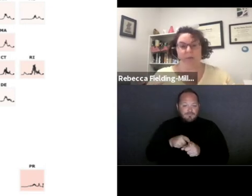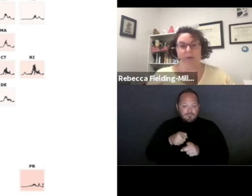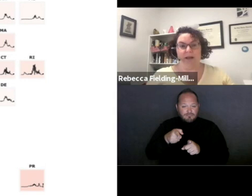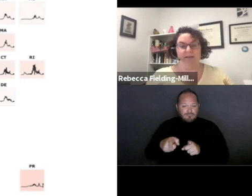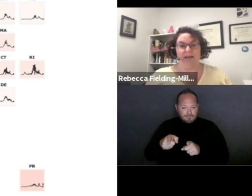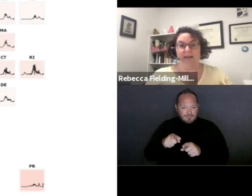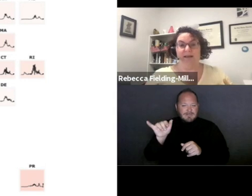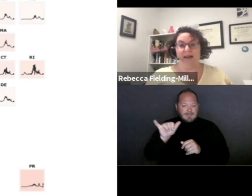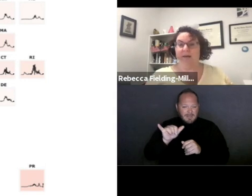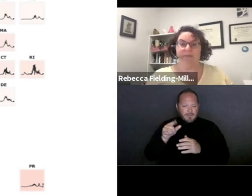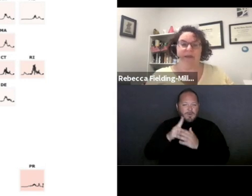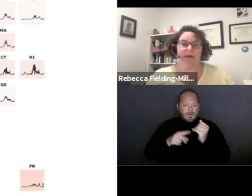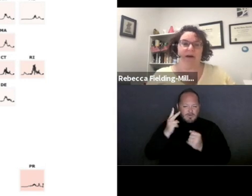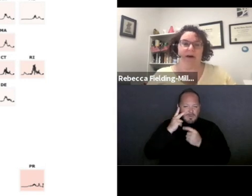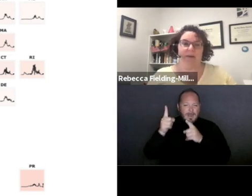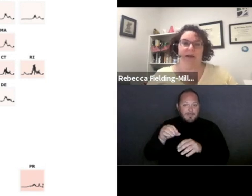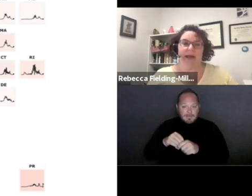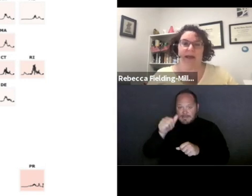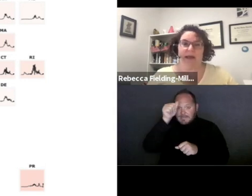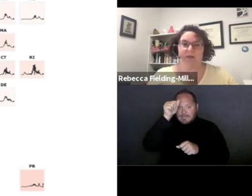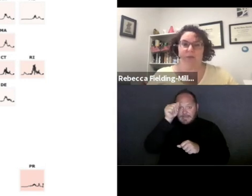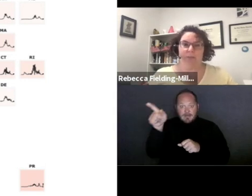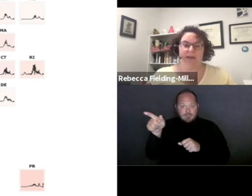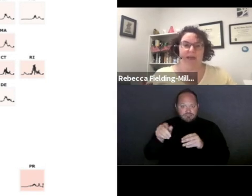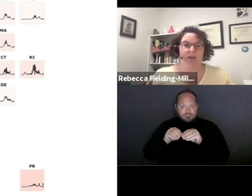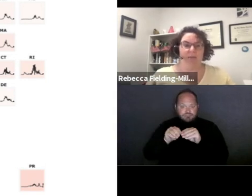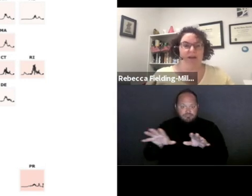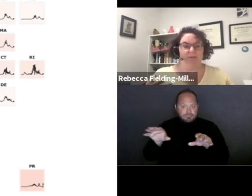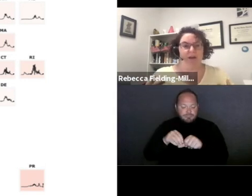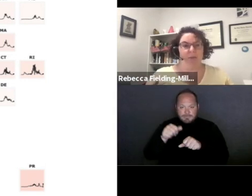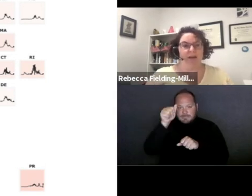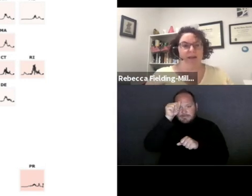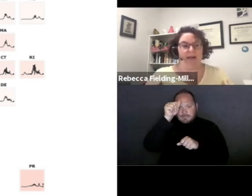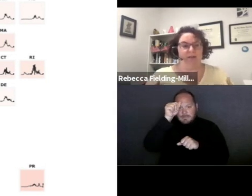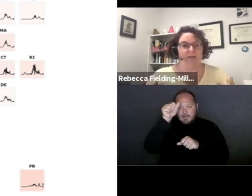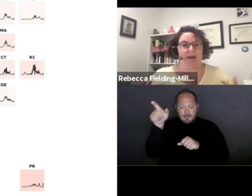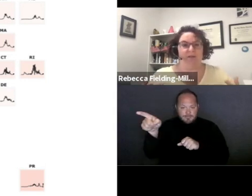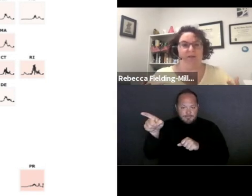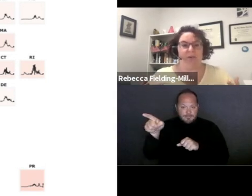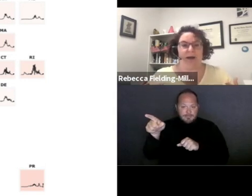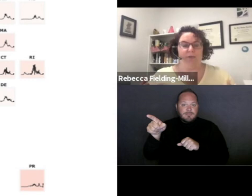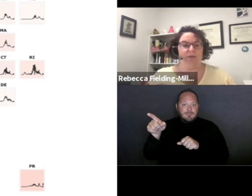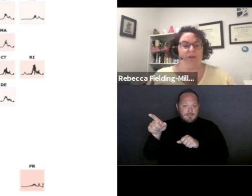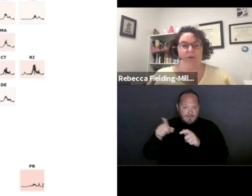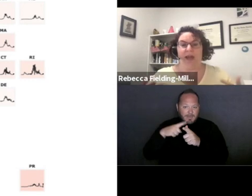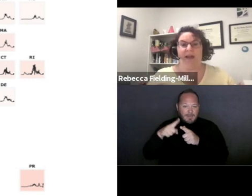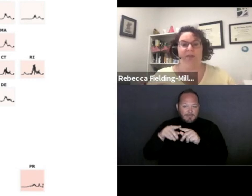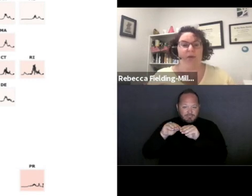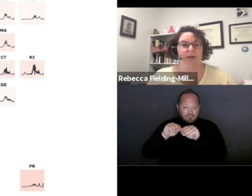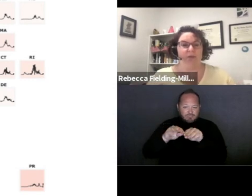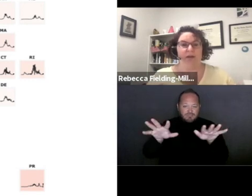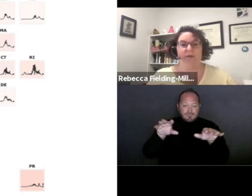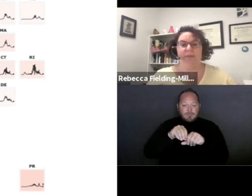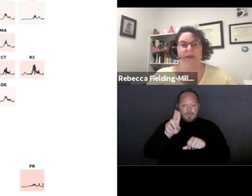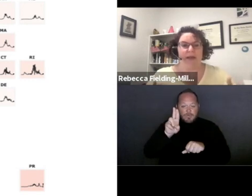frightening outbreaks in India, and became dominant very quickly and spread throughout the UK,